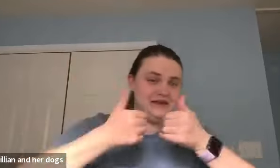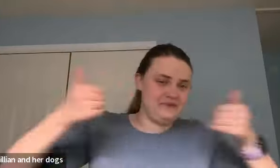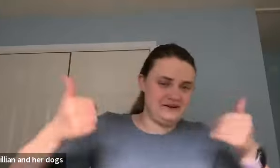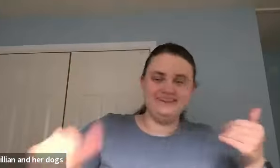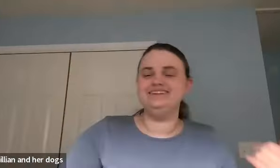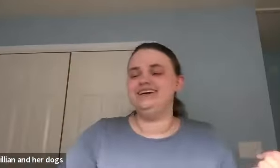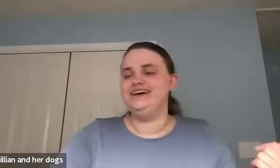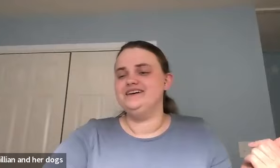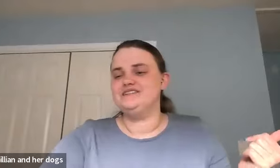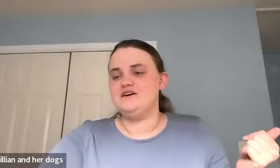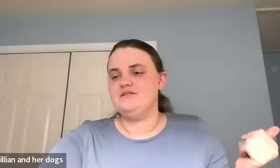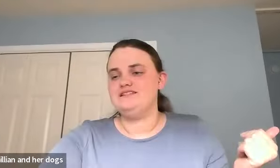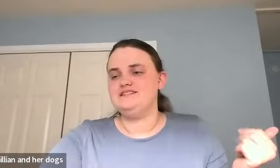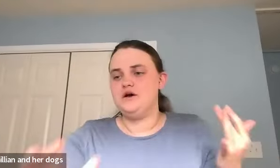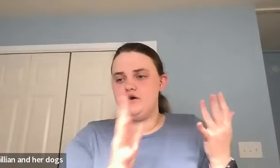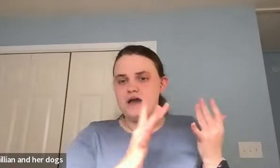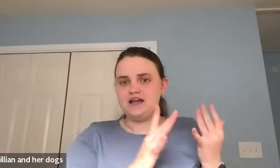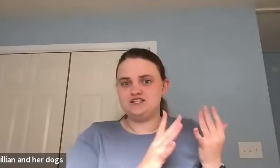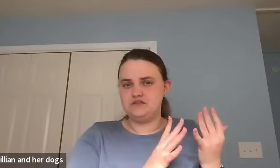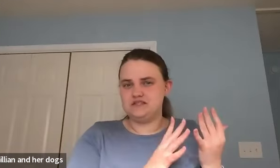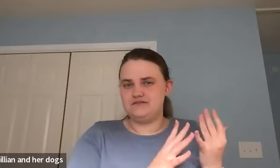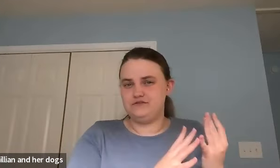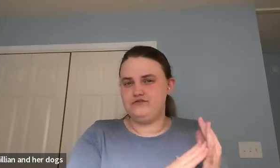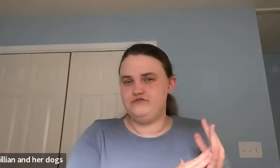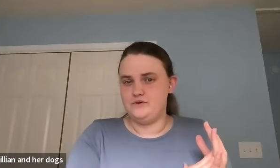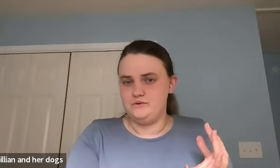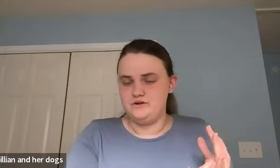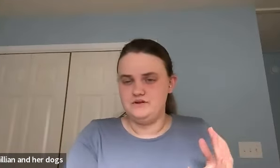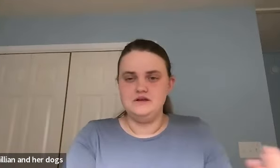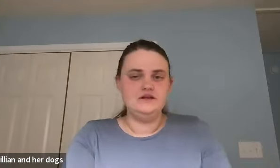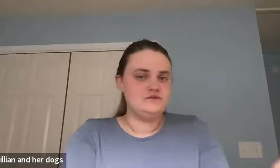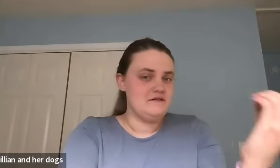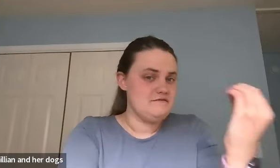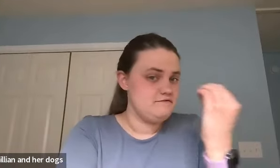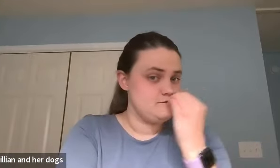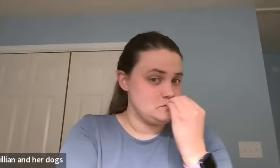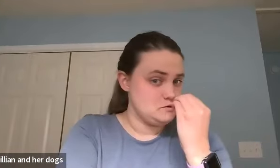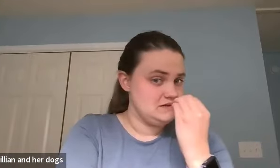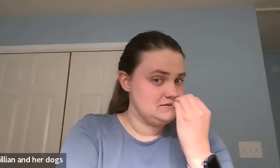up better. So let's go back to the side for food. So we have food,